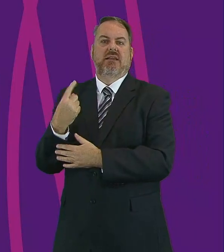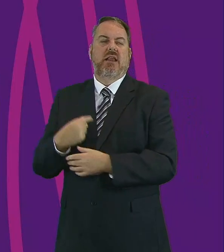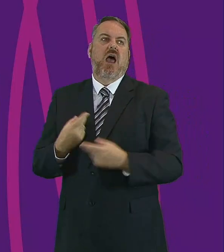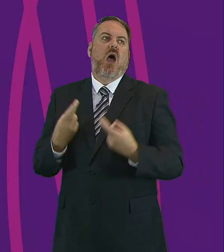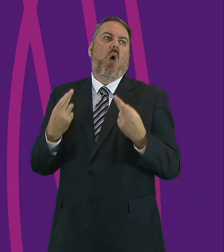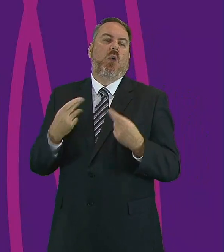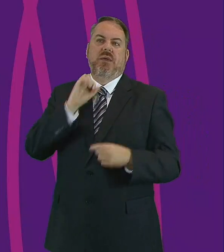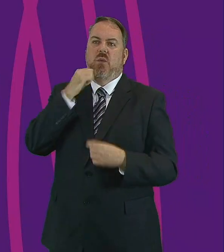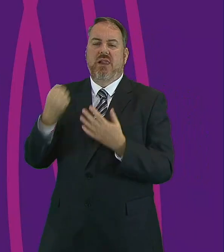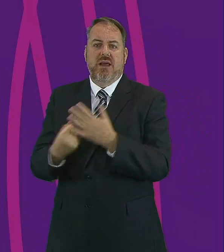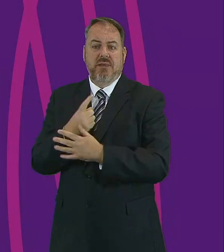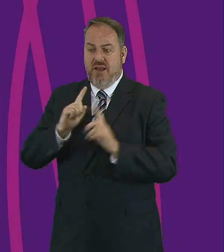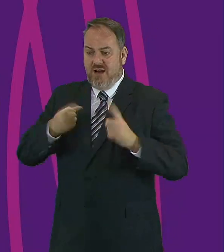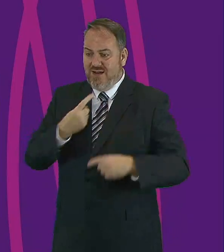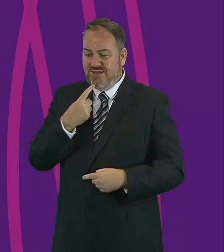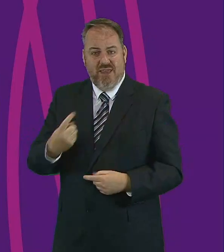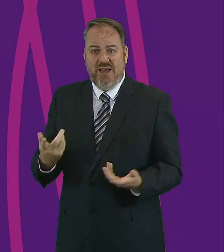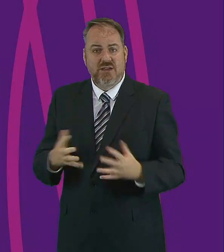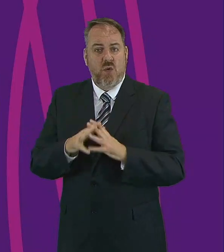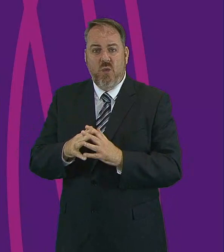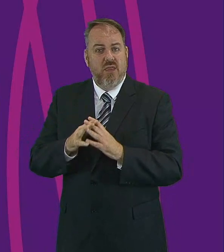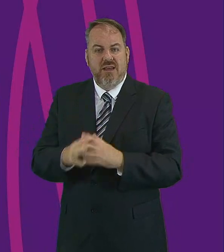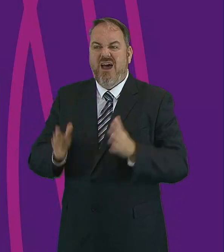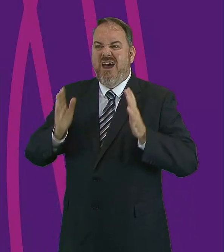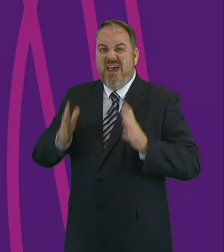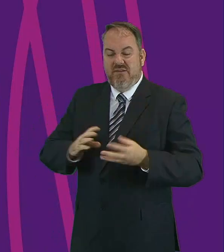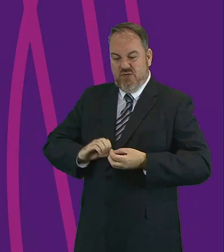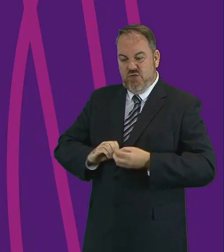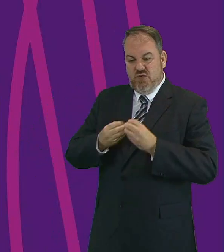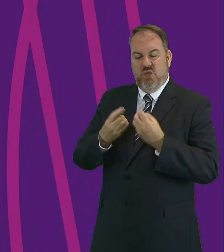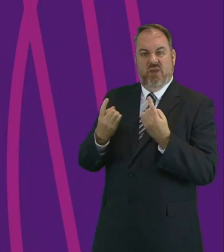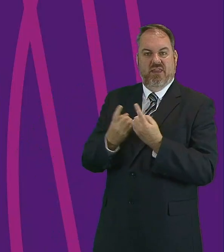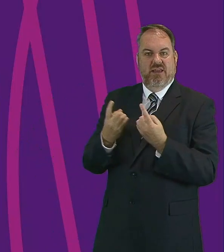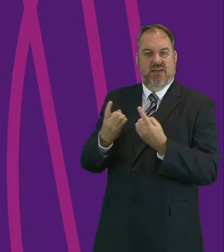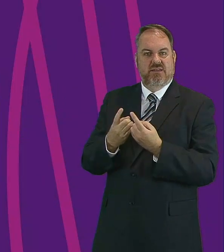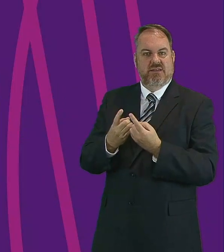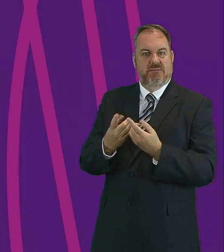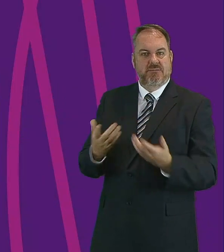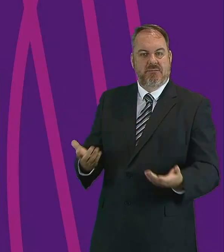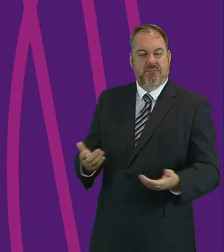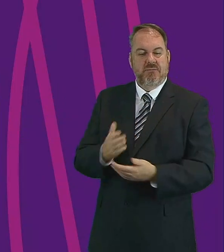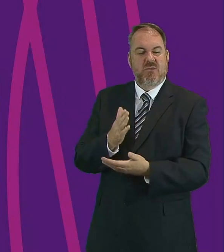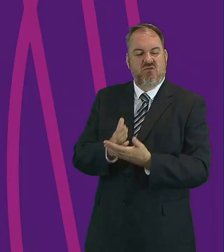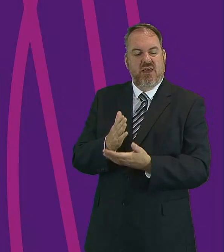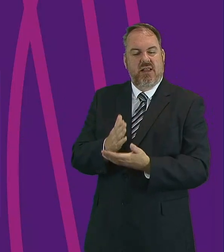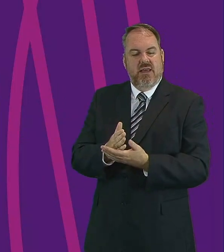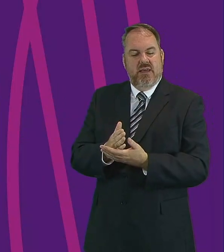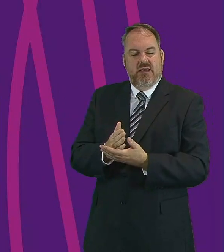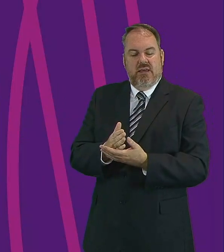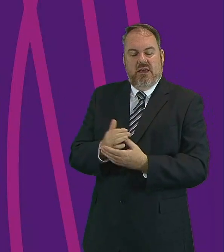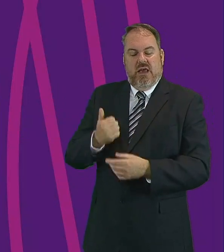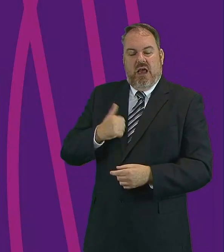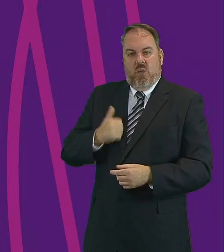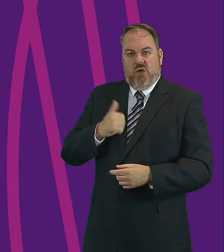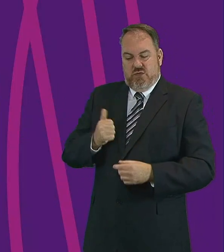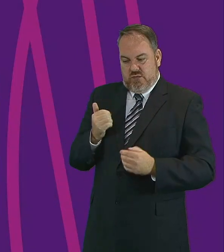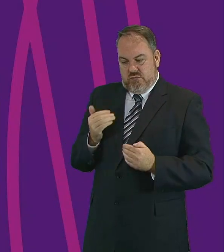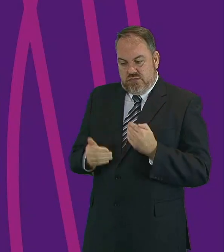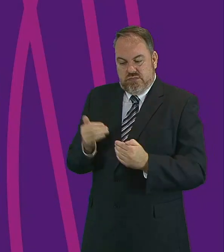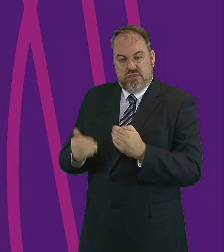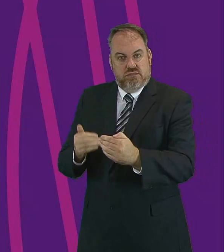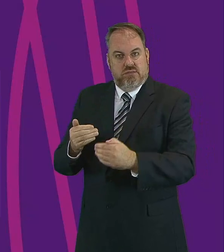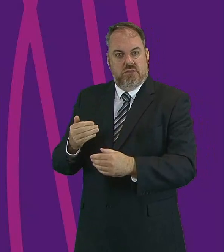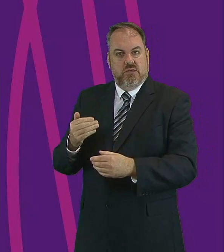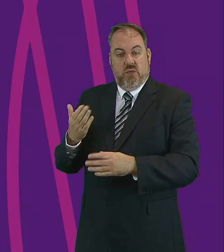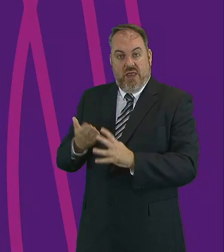it into reality, and that's what I am committed to doing. And we want to move on this quickly, which is why